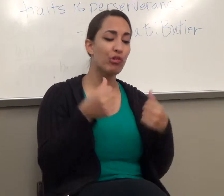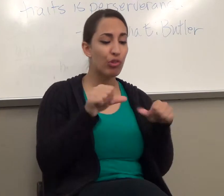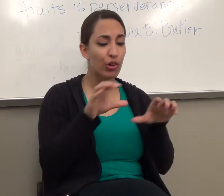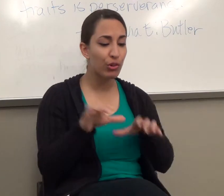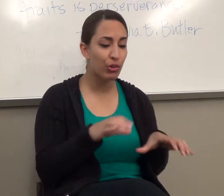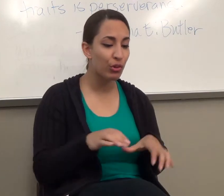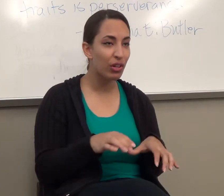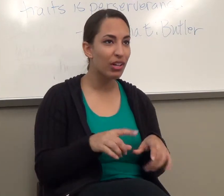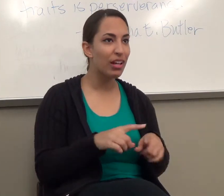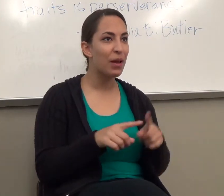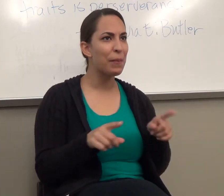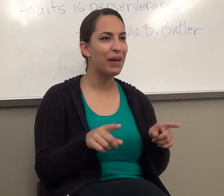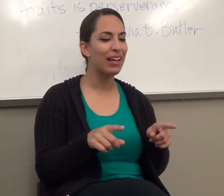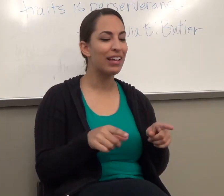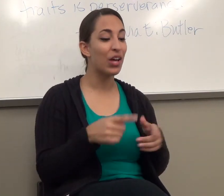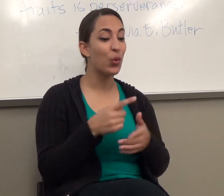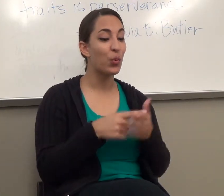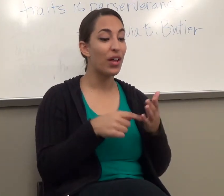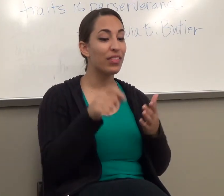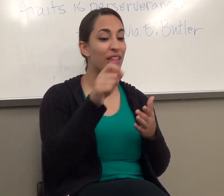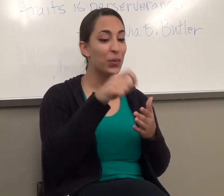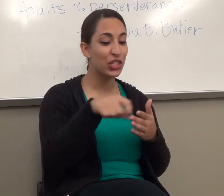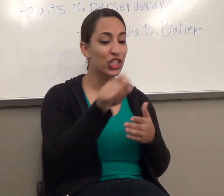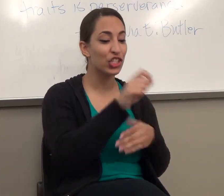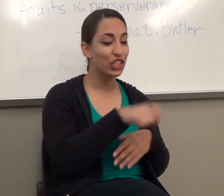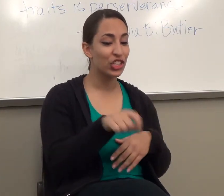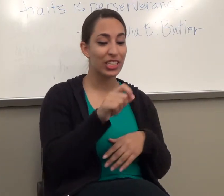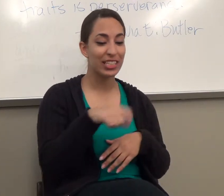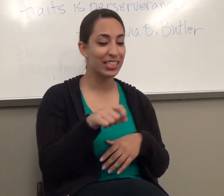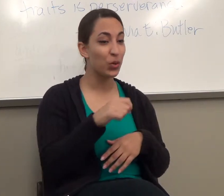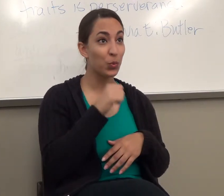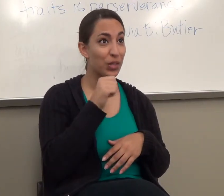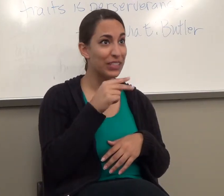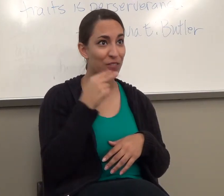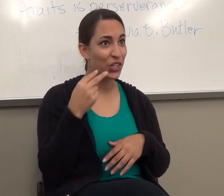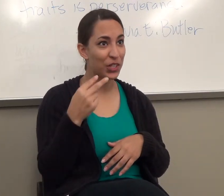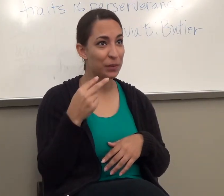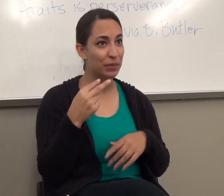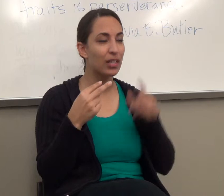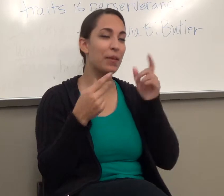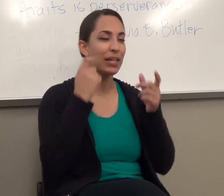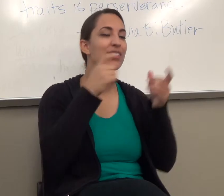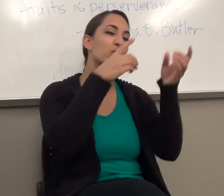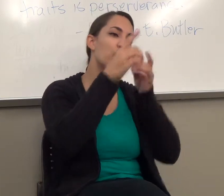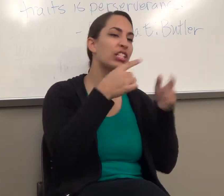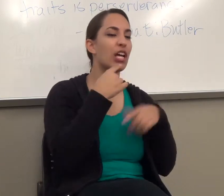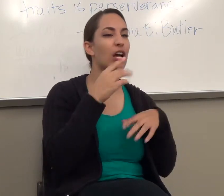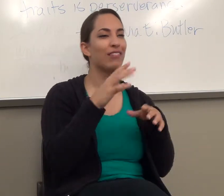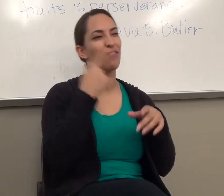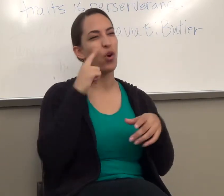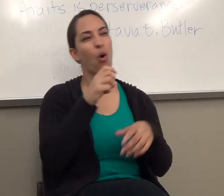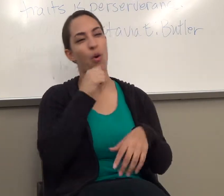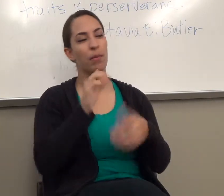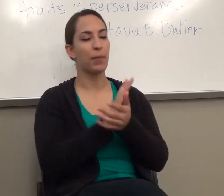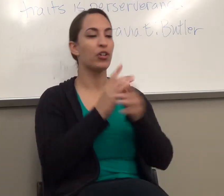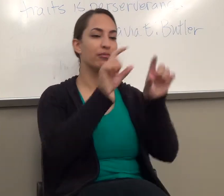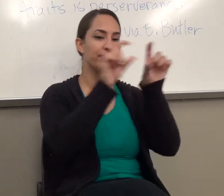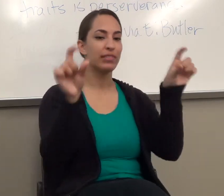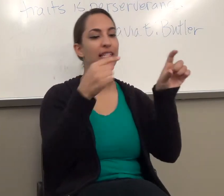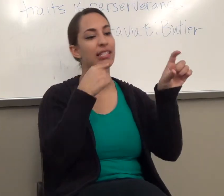were circling wasn't verbs, okay, because it says circle the correct verb. So I think we need,